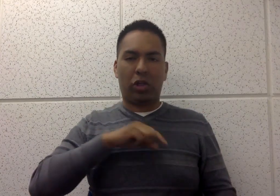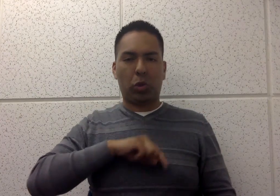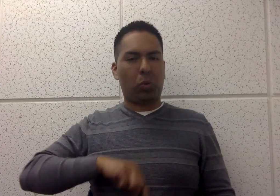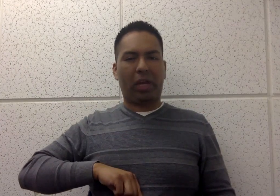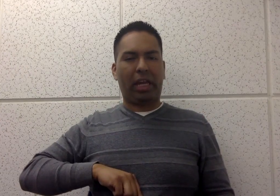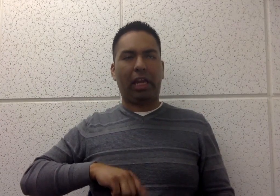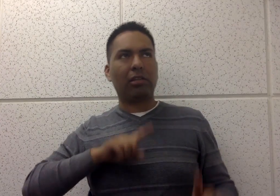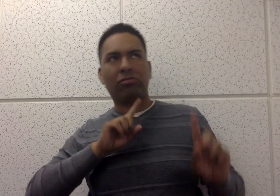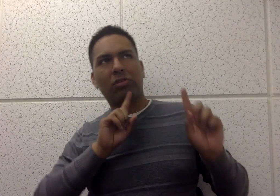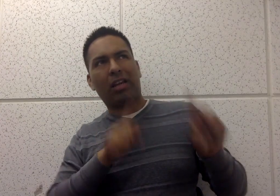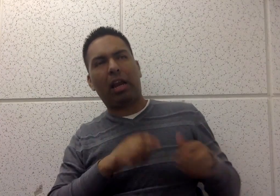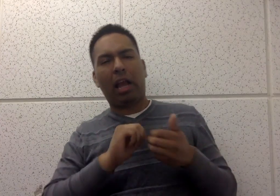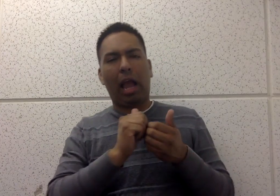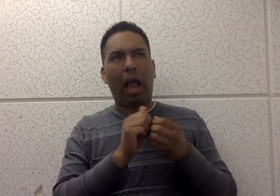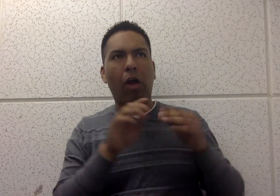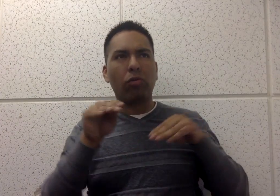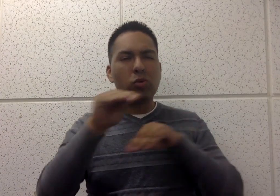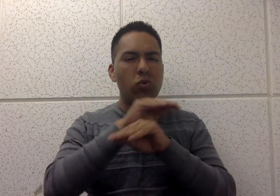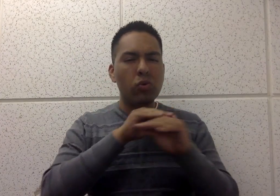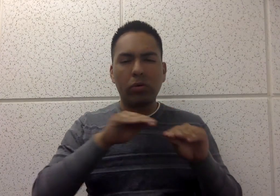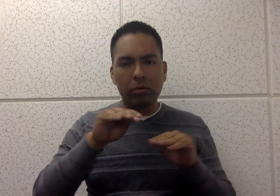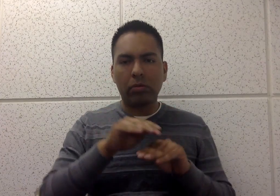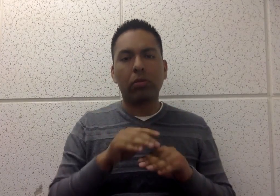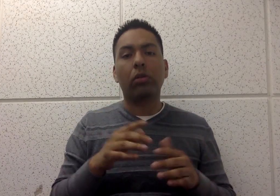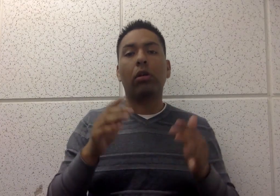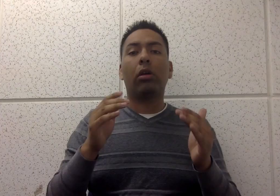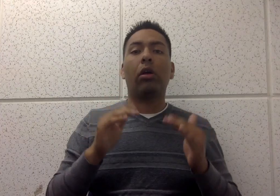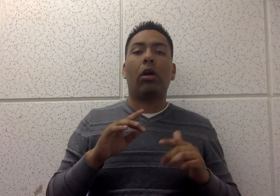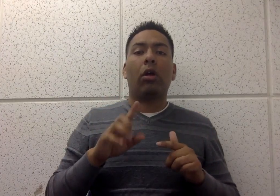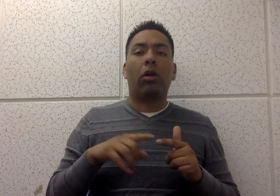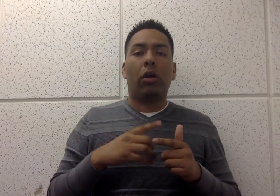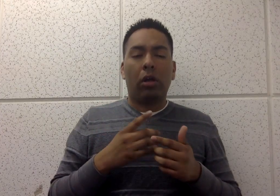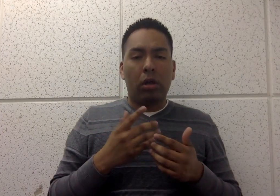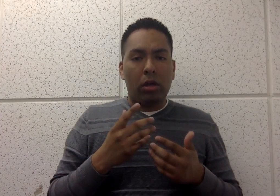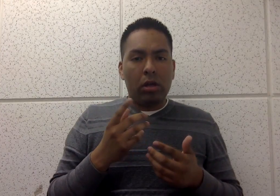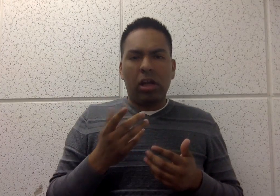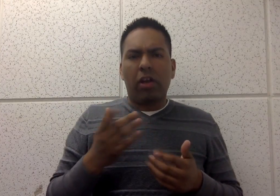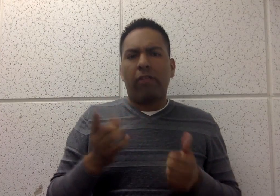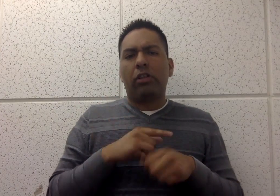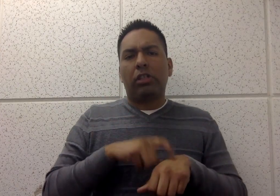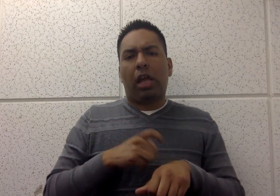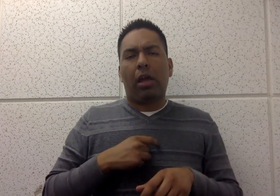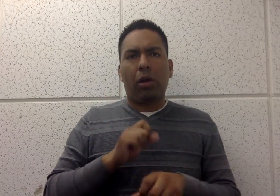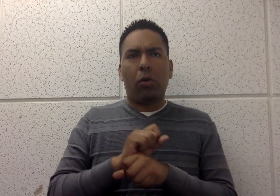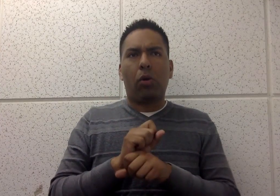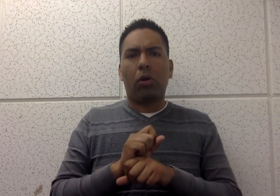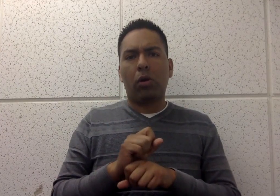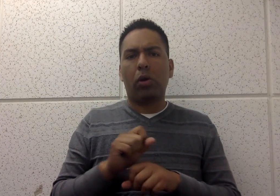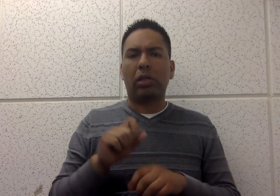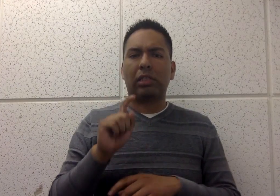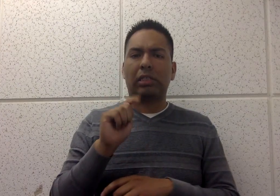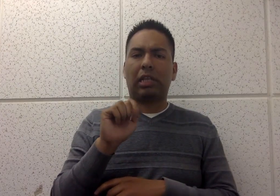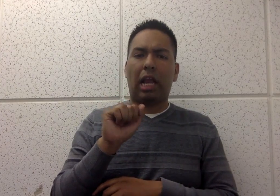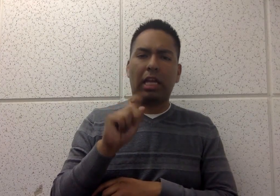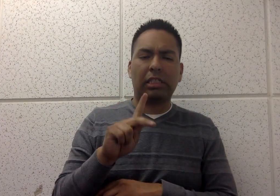So when I first set out to work on task allocation, my first question was, what's the relationship between the ants